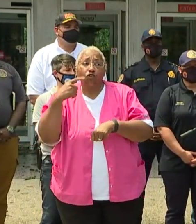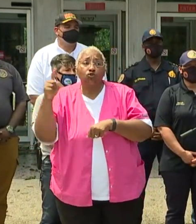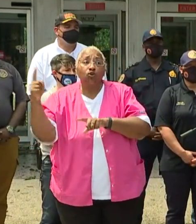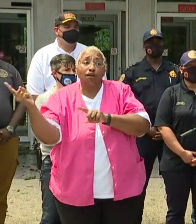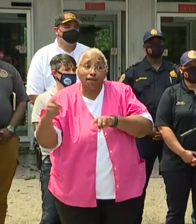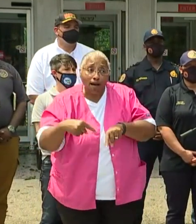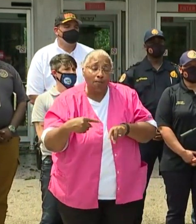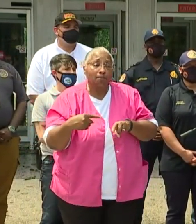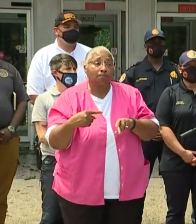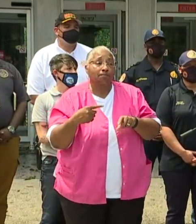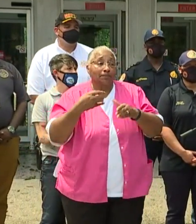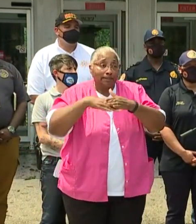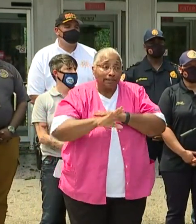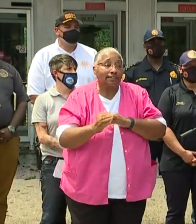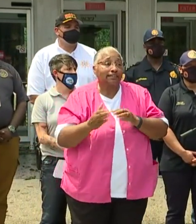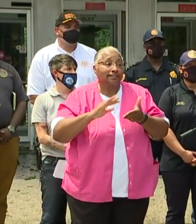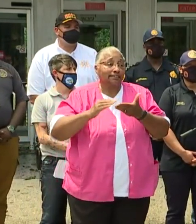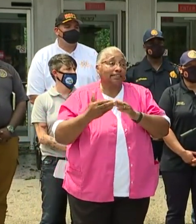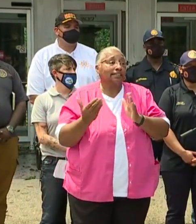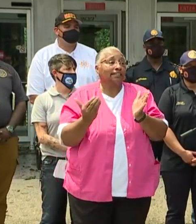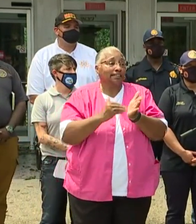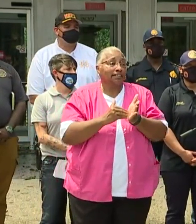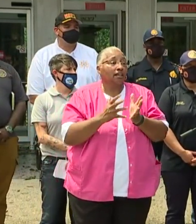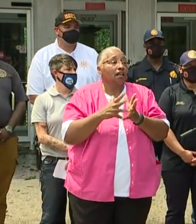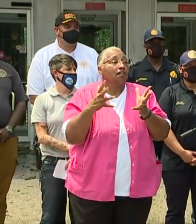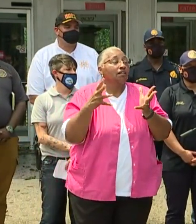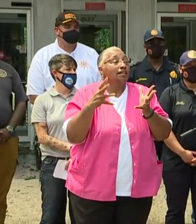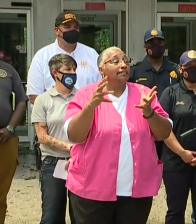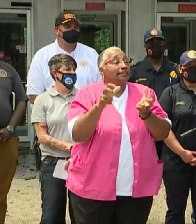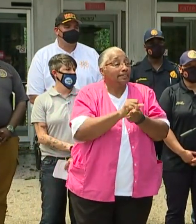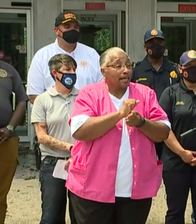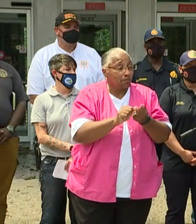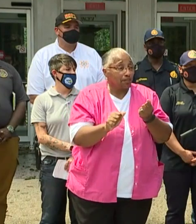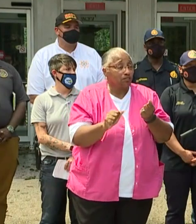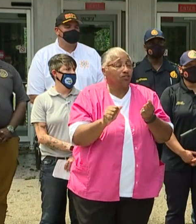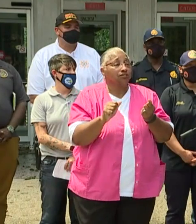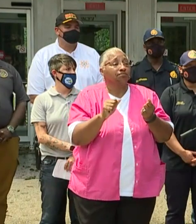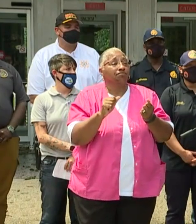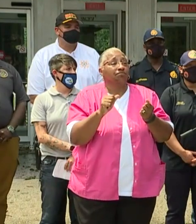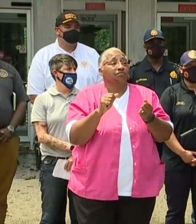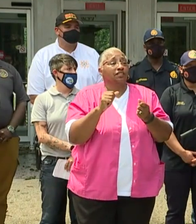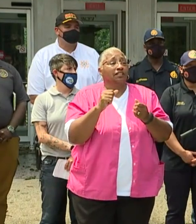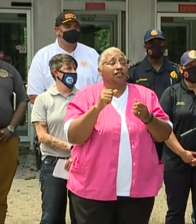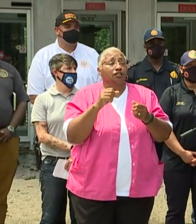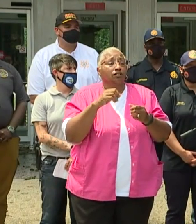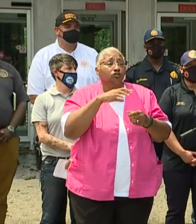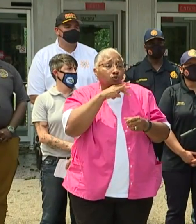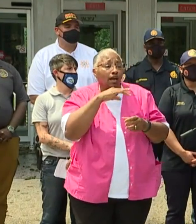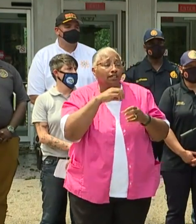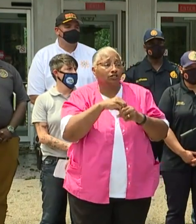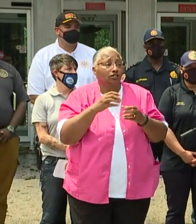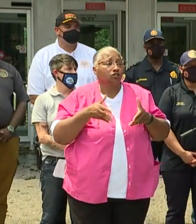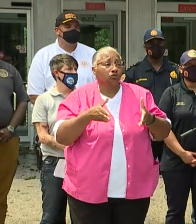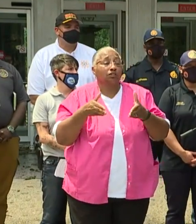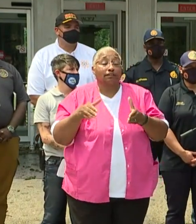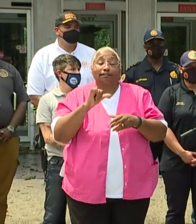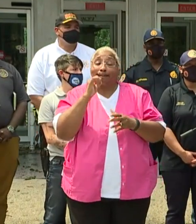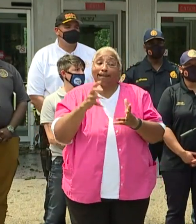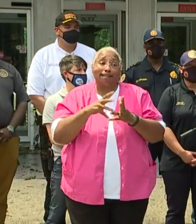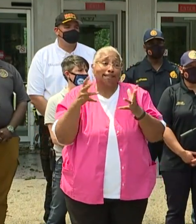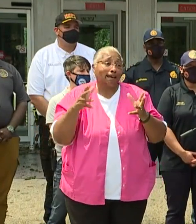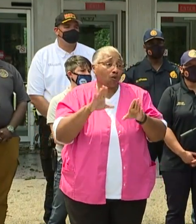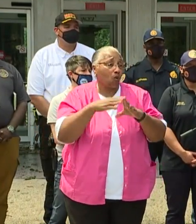There is damage, mainly debris in the streets. There's power. I want to be completely real with you. There's not a lot open right now. There's not a lot of